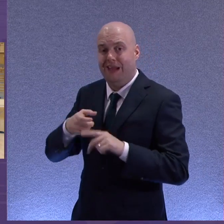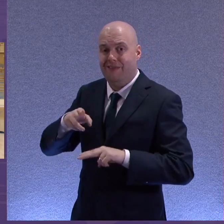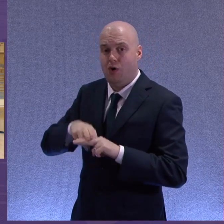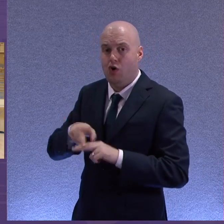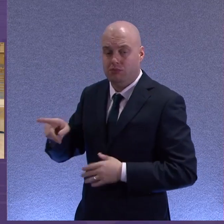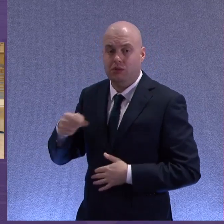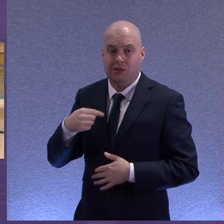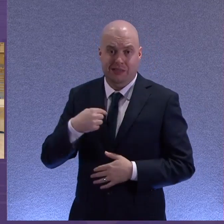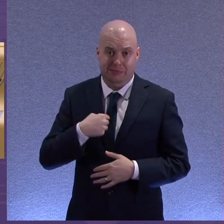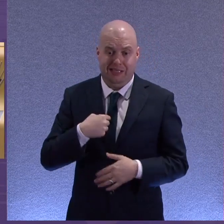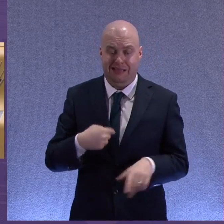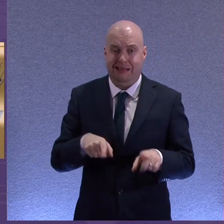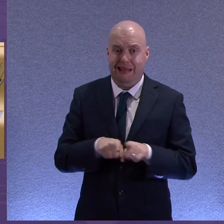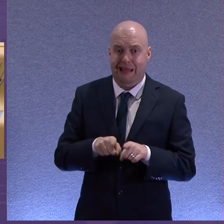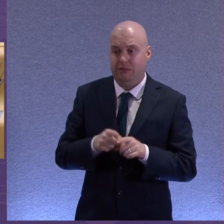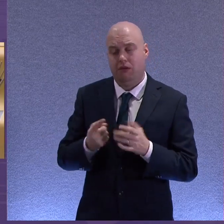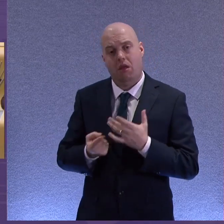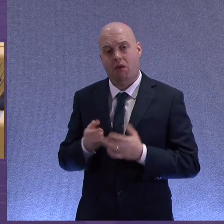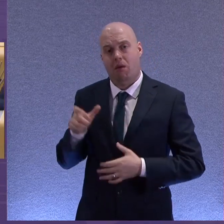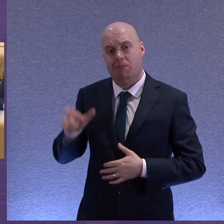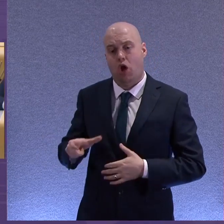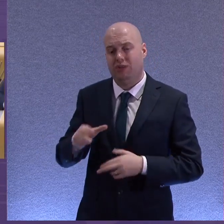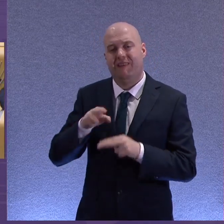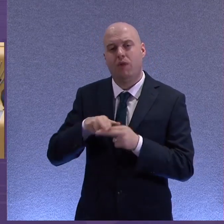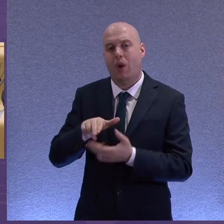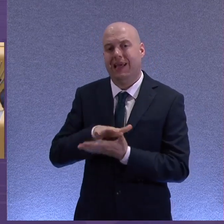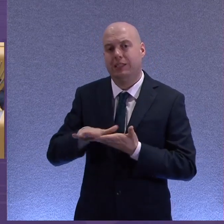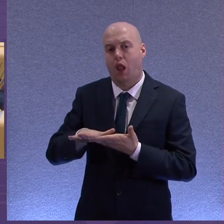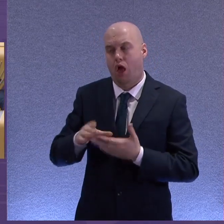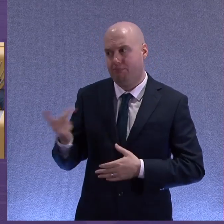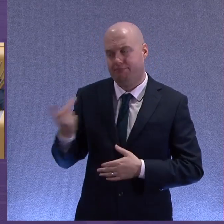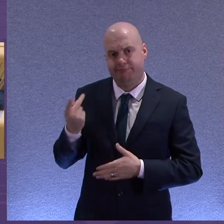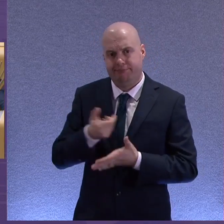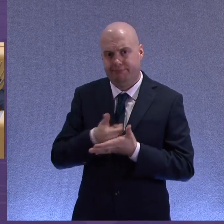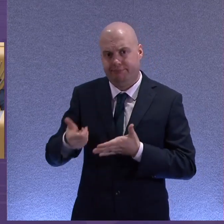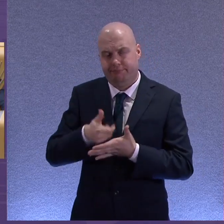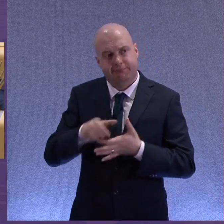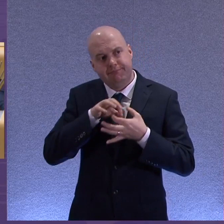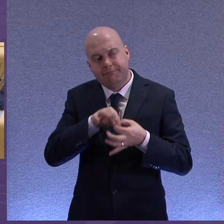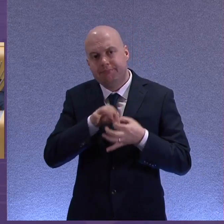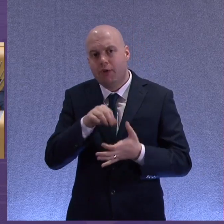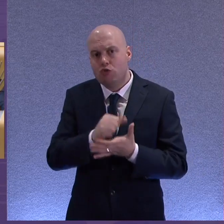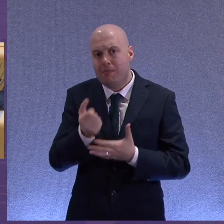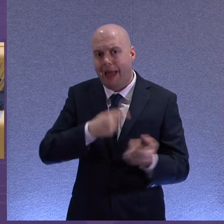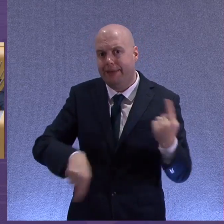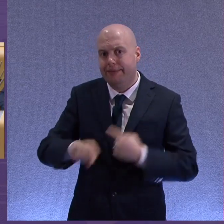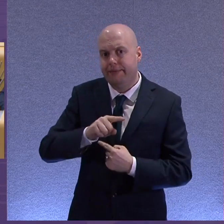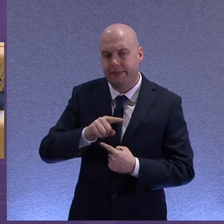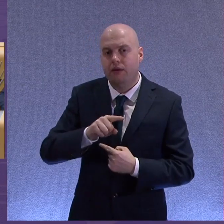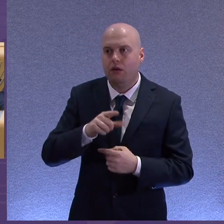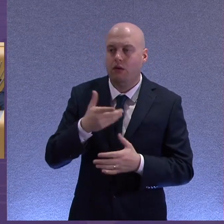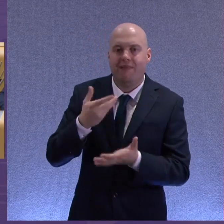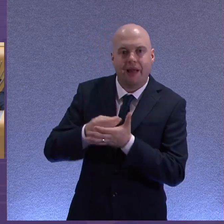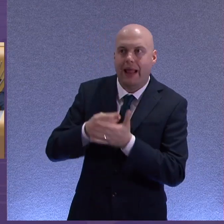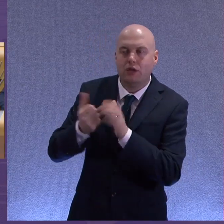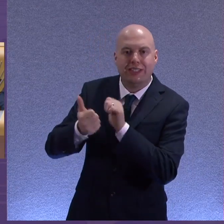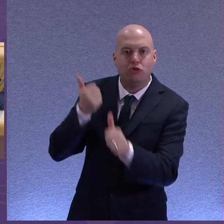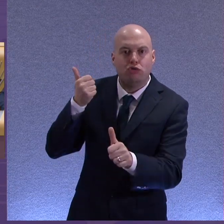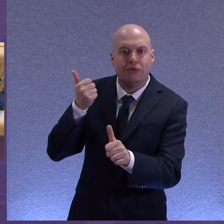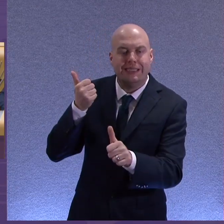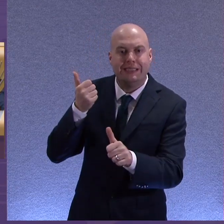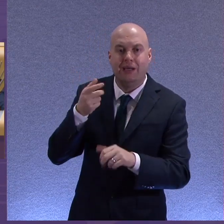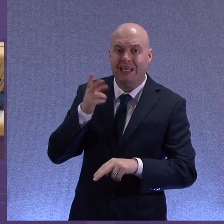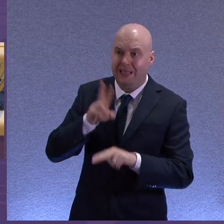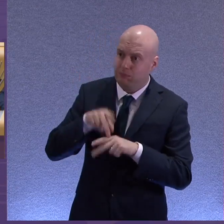contact with the banks and the wider financial industry. And if there are particular areas of concern, then I'd be more than delighted to raise that